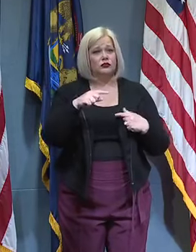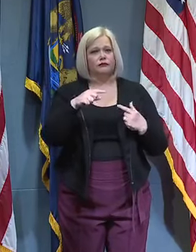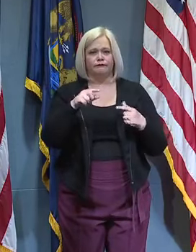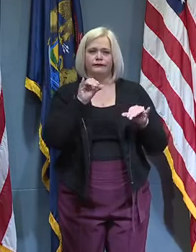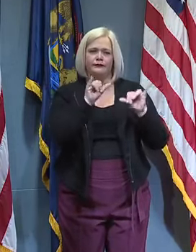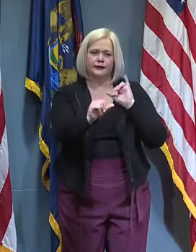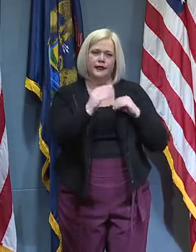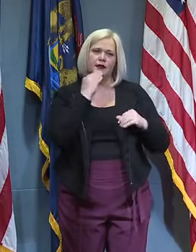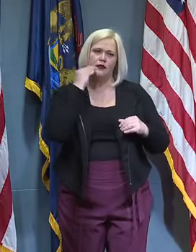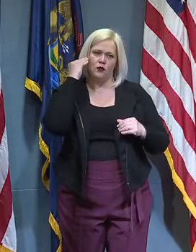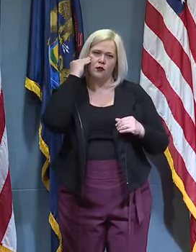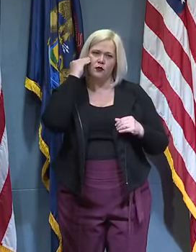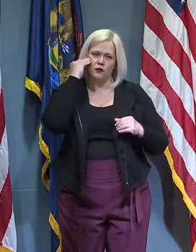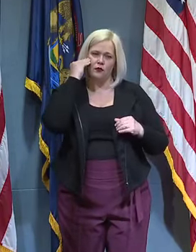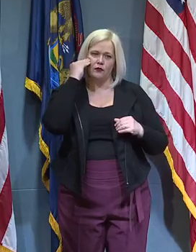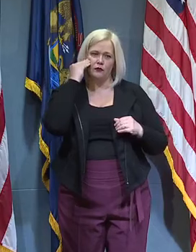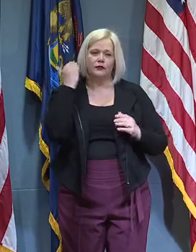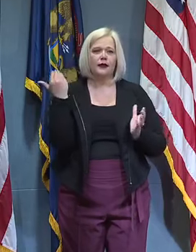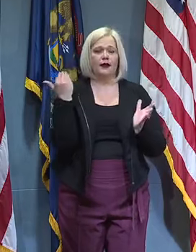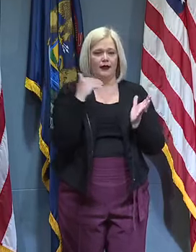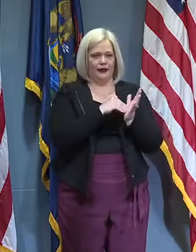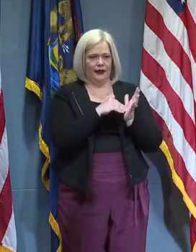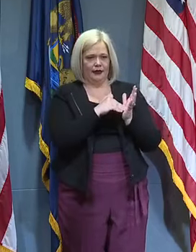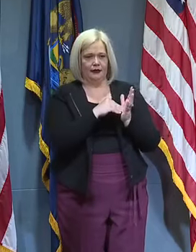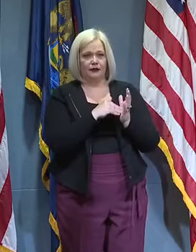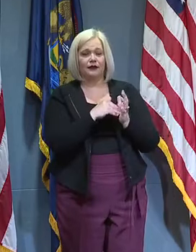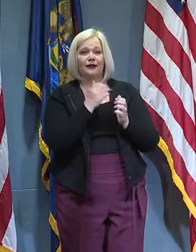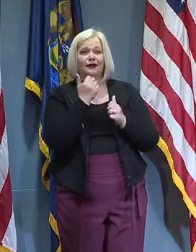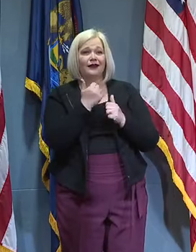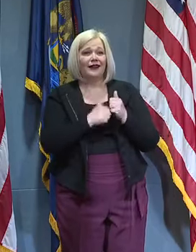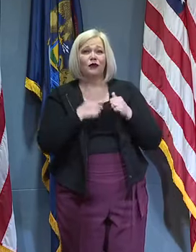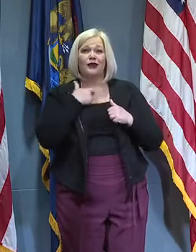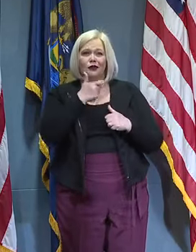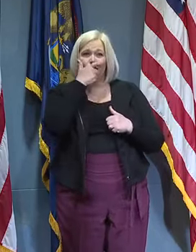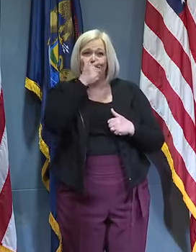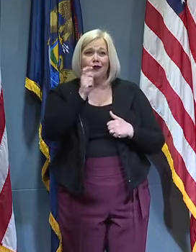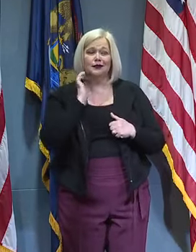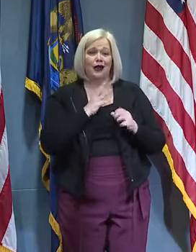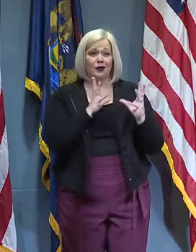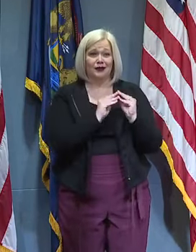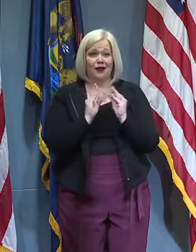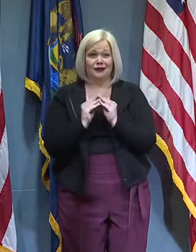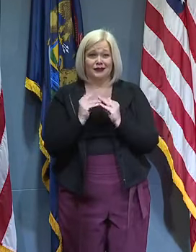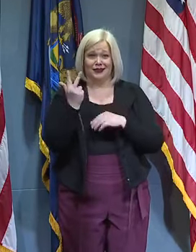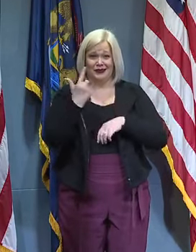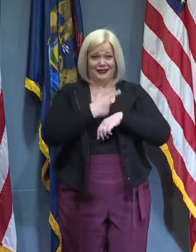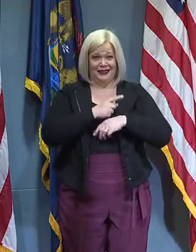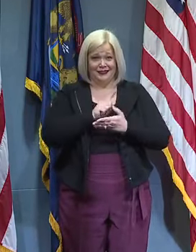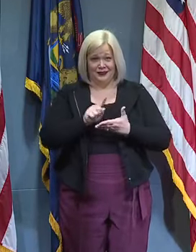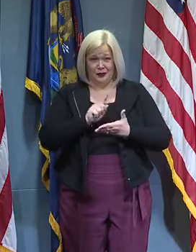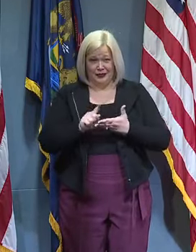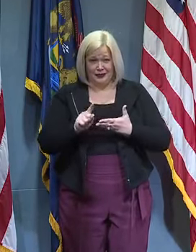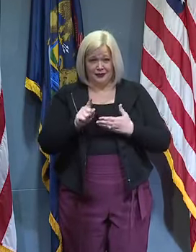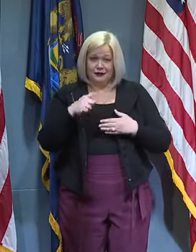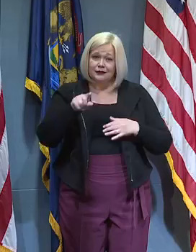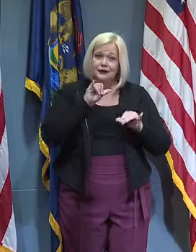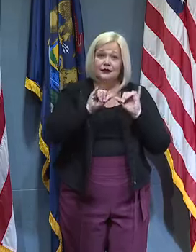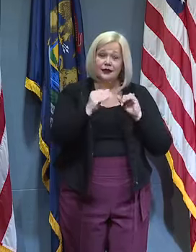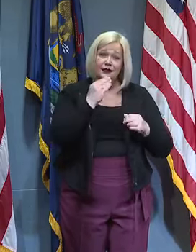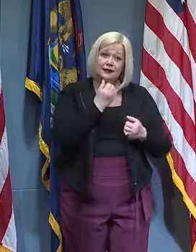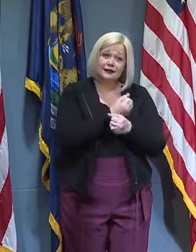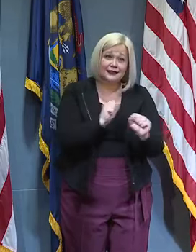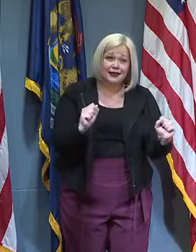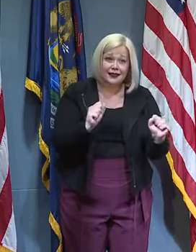to again thank all of the people who have turned into these press conferences 3 days a week. Those of you who are staying safe and